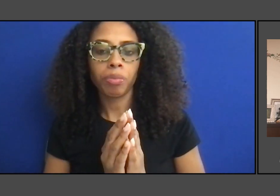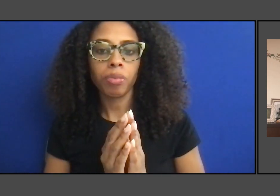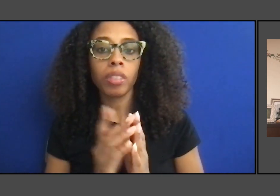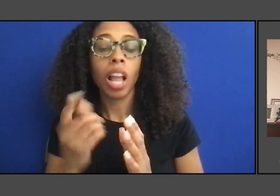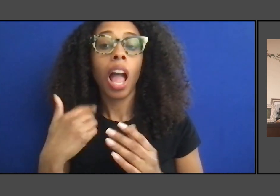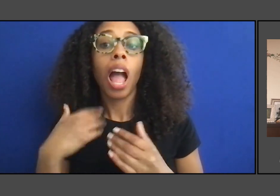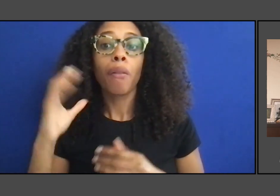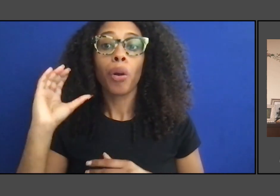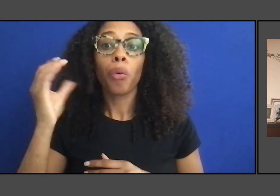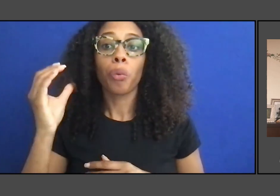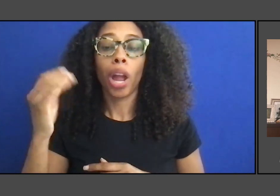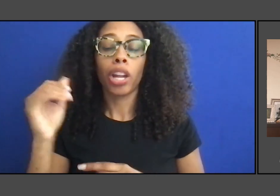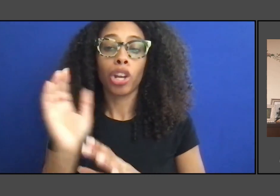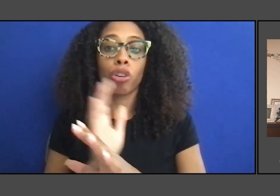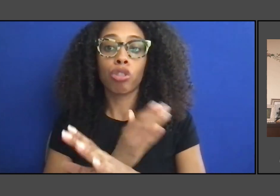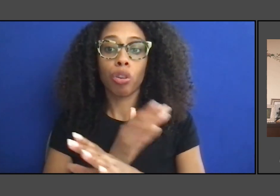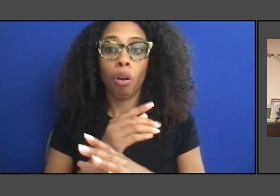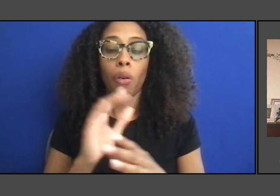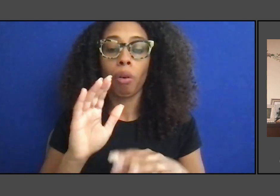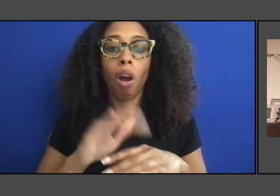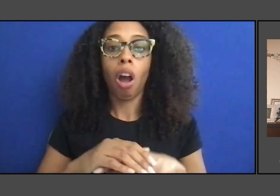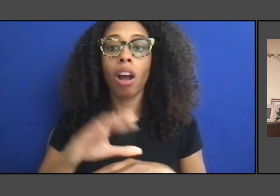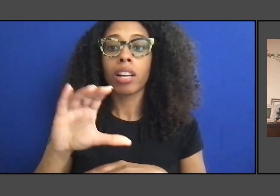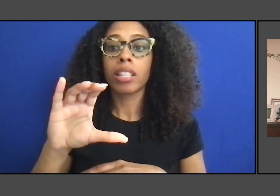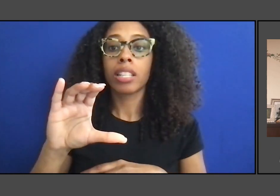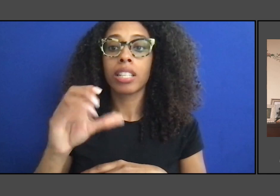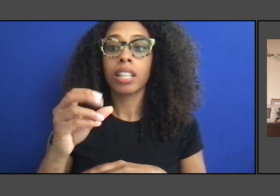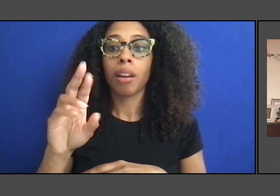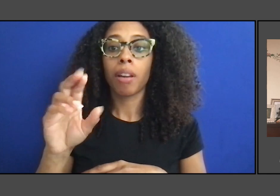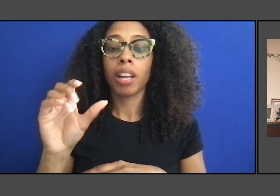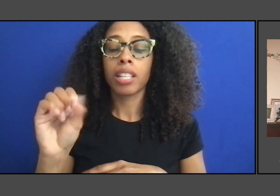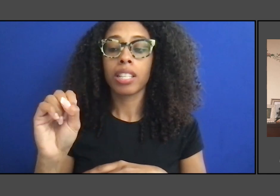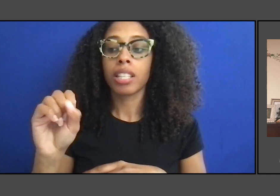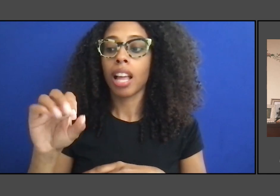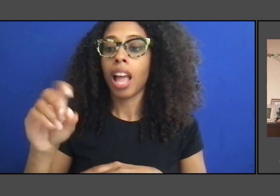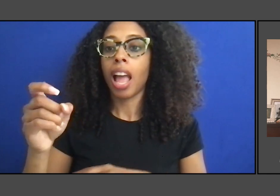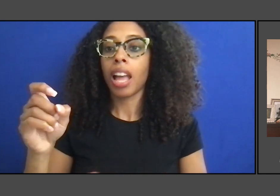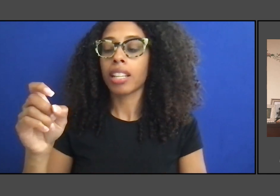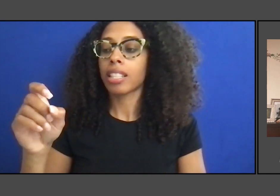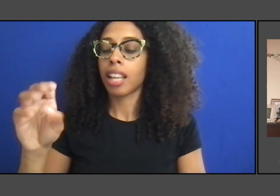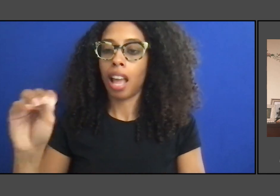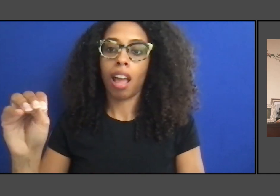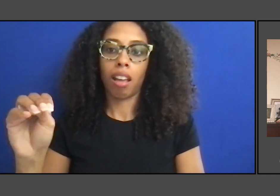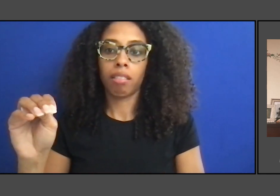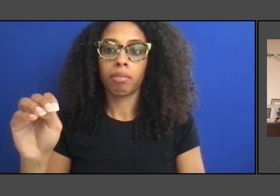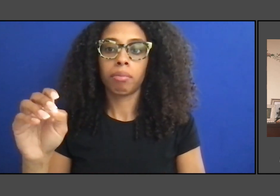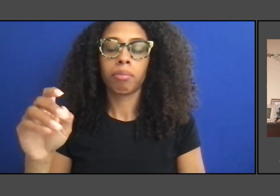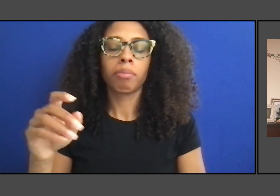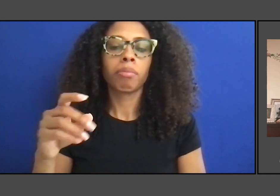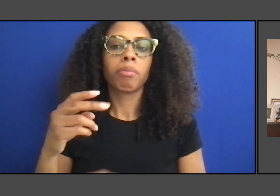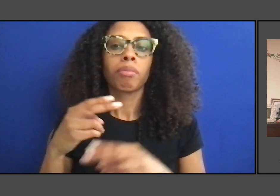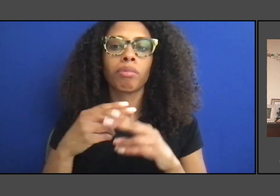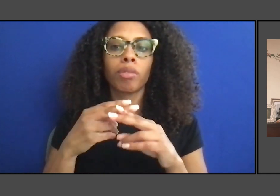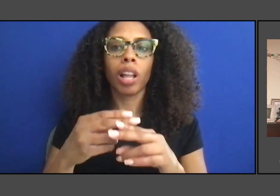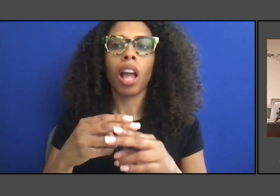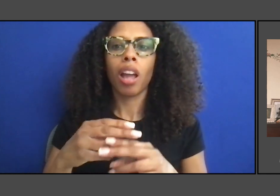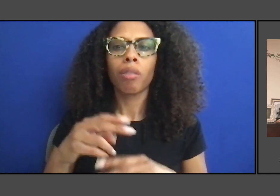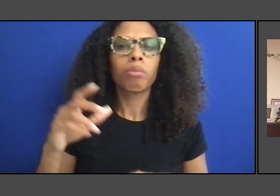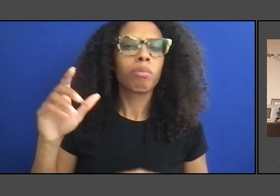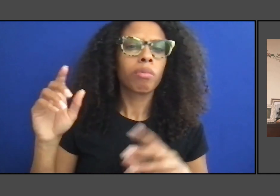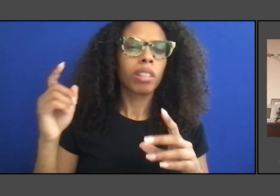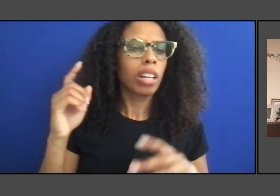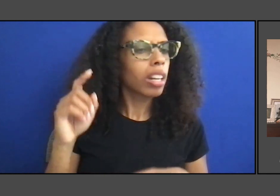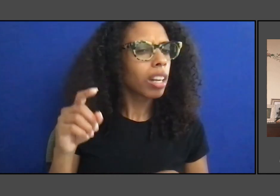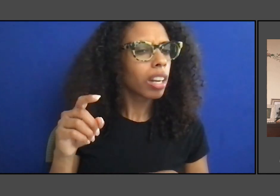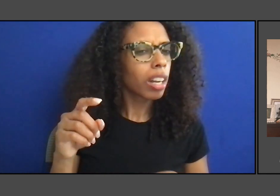Future Flavors, and focused on, kind of new jazz, or what's happening, in